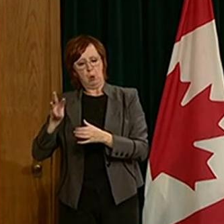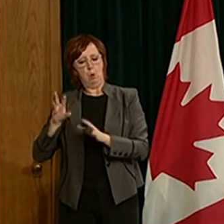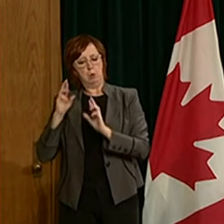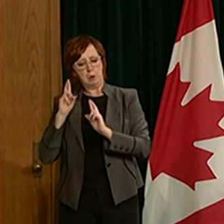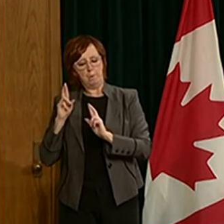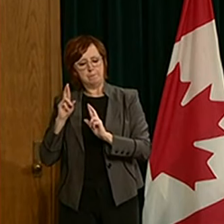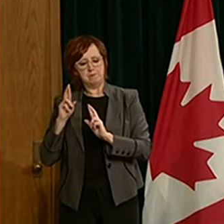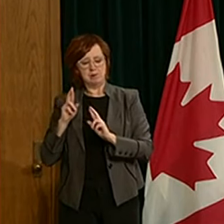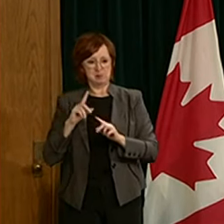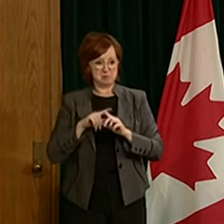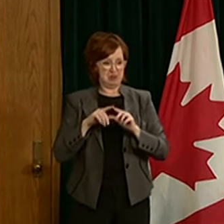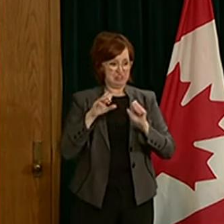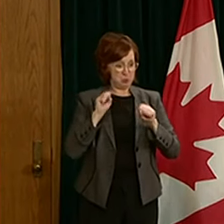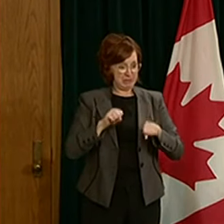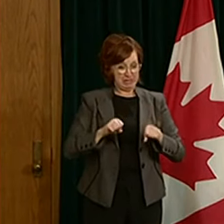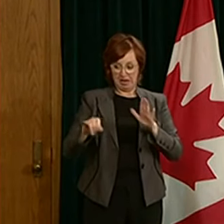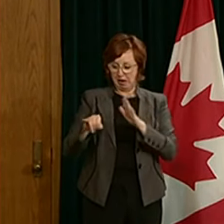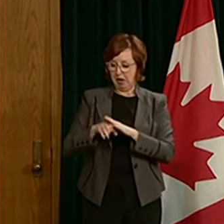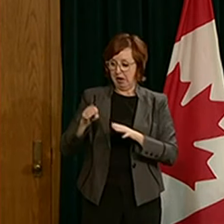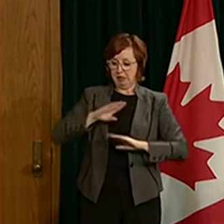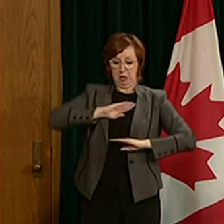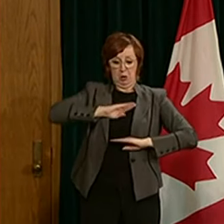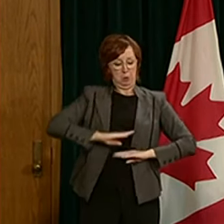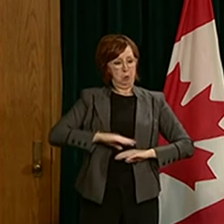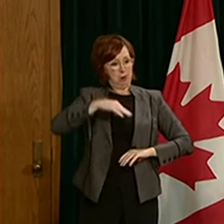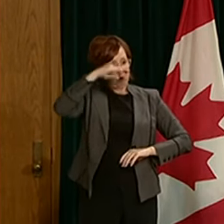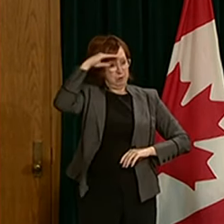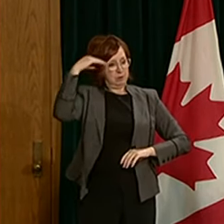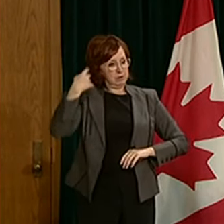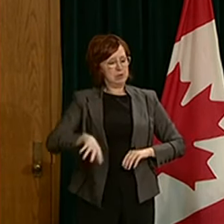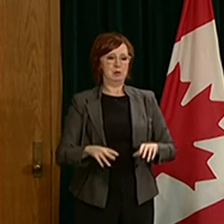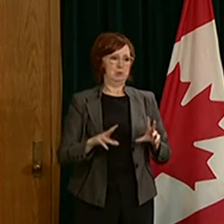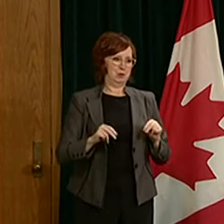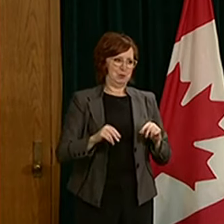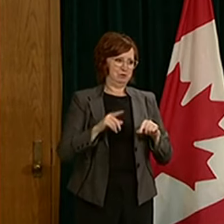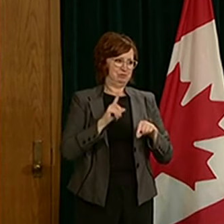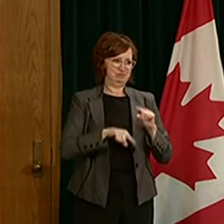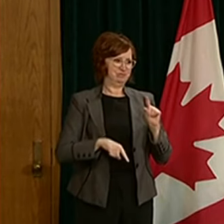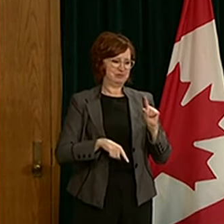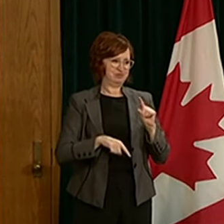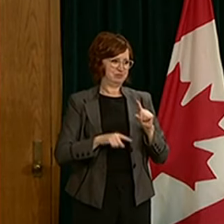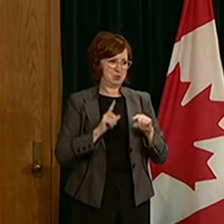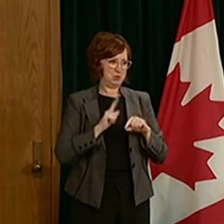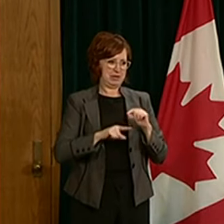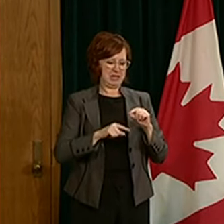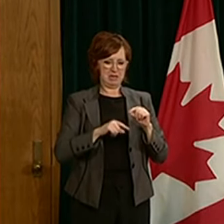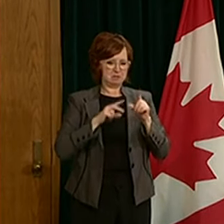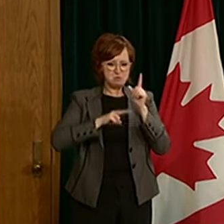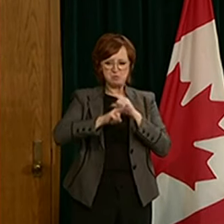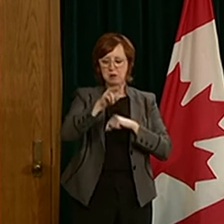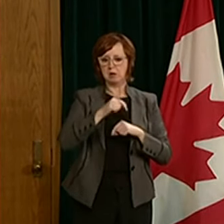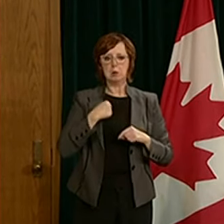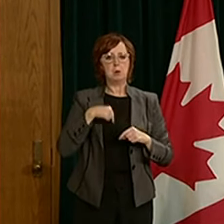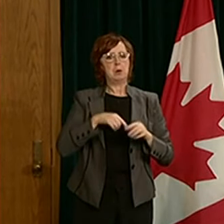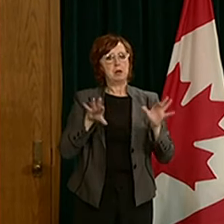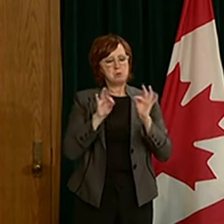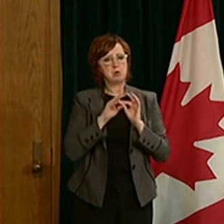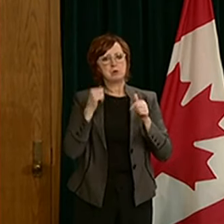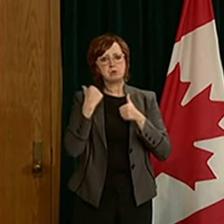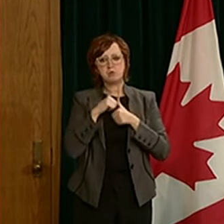able to know for certain, and it's important that our health system is ready. We've seen in other jurisdictions